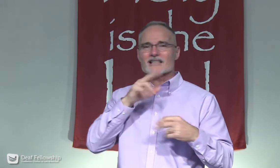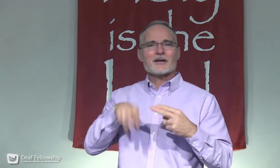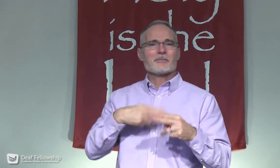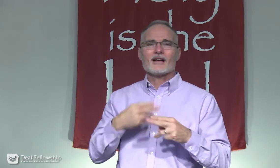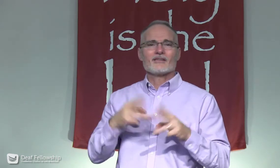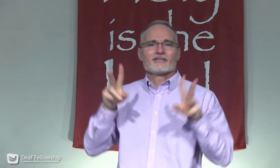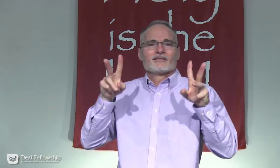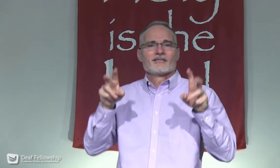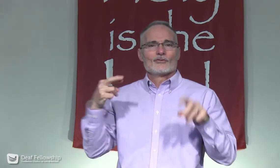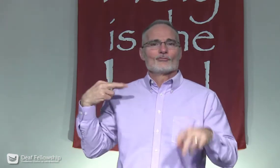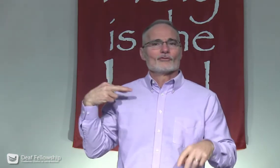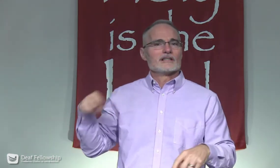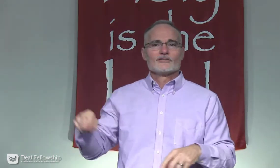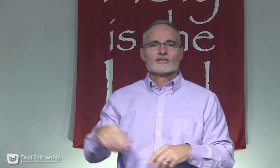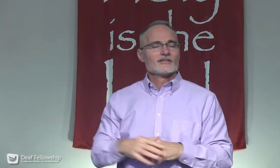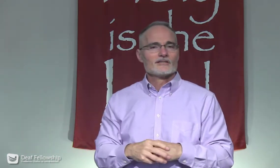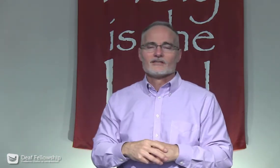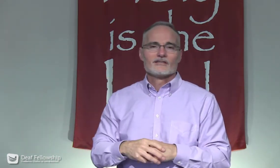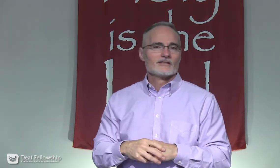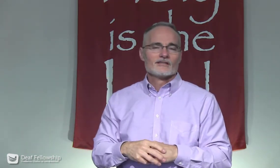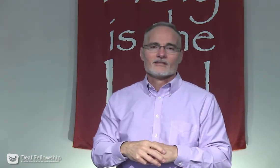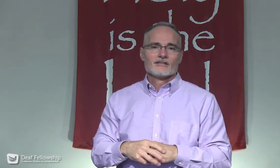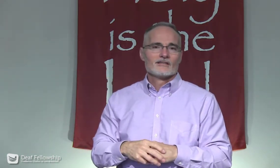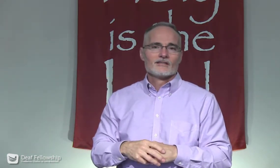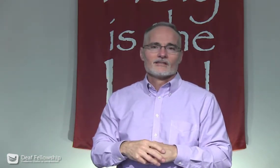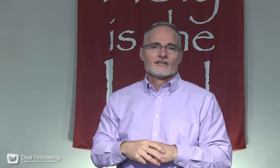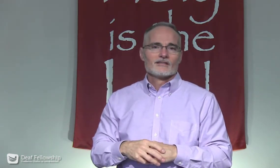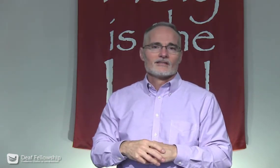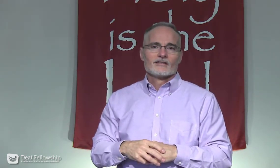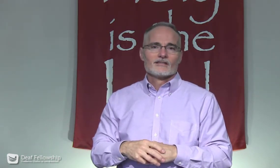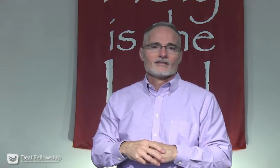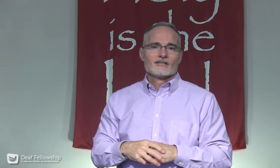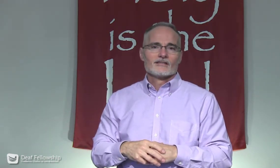What I'm explaining right now is not about religion.